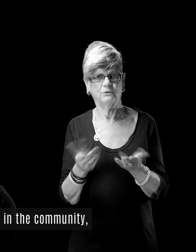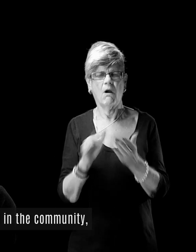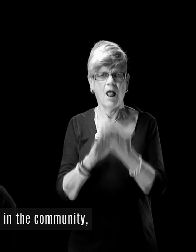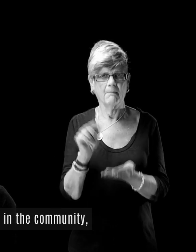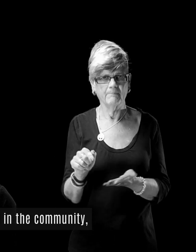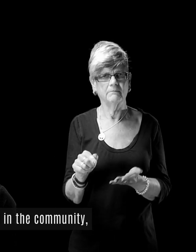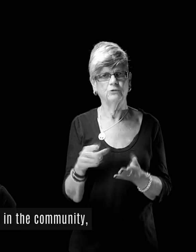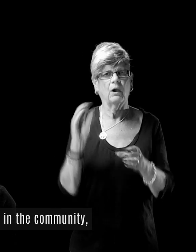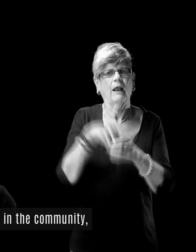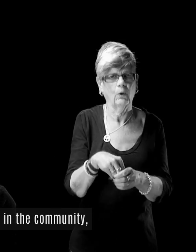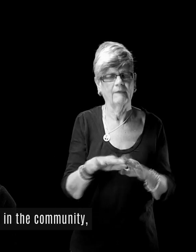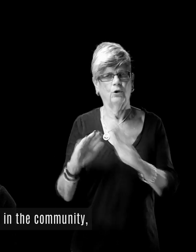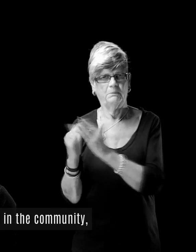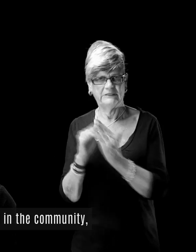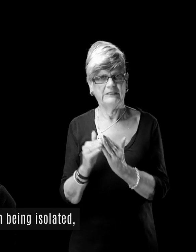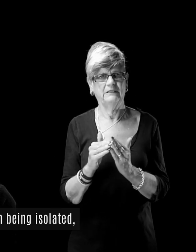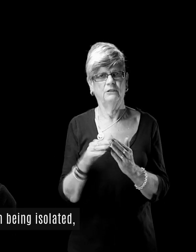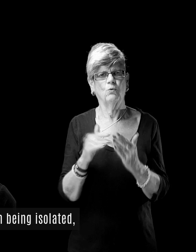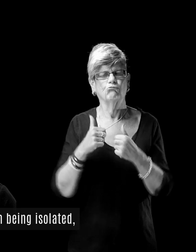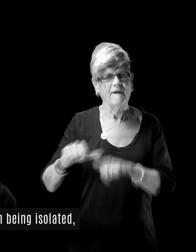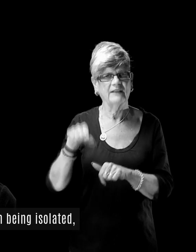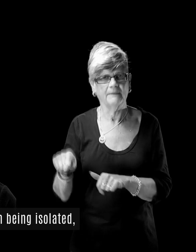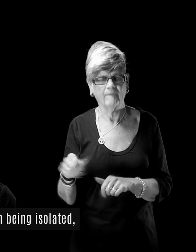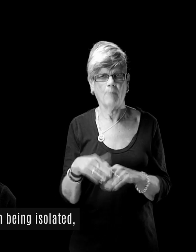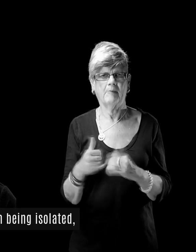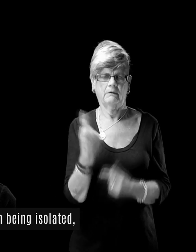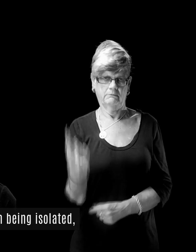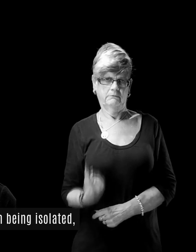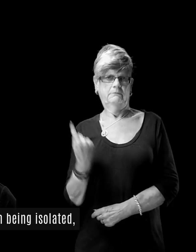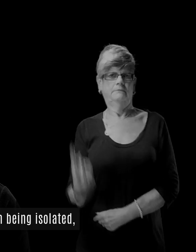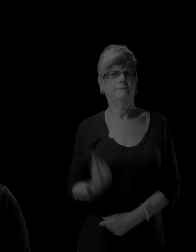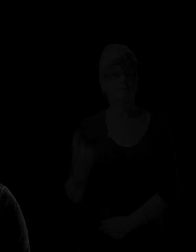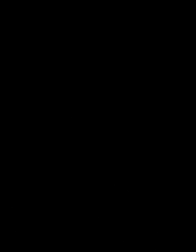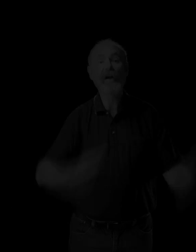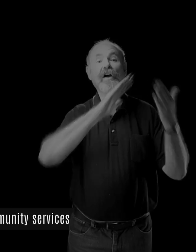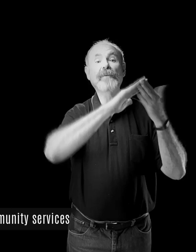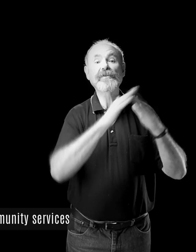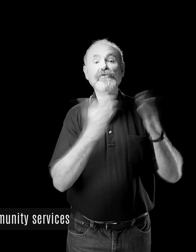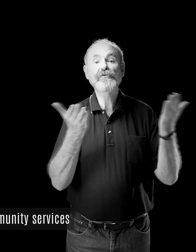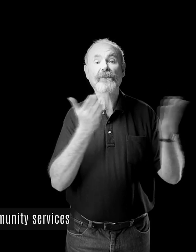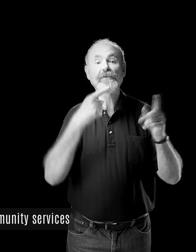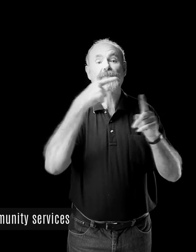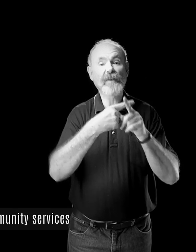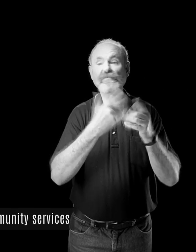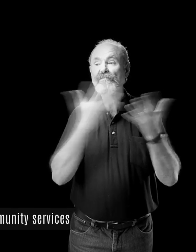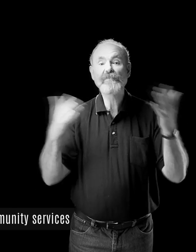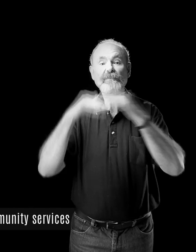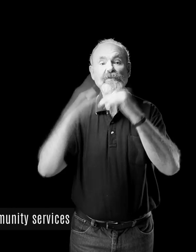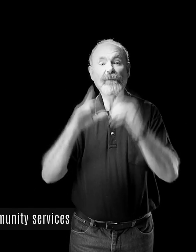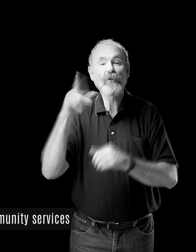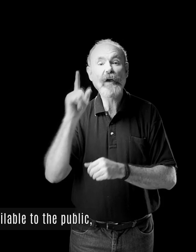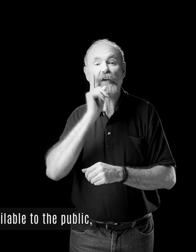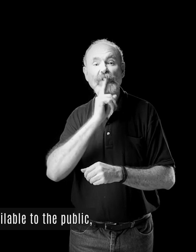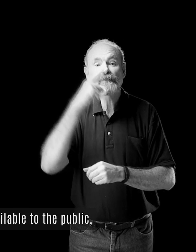be included in the community, and prevent them from being isolated. Equal access to community